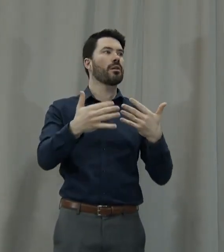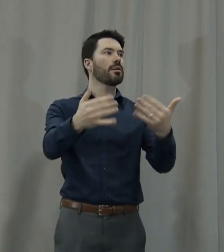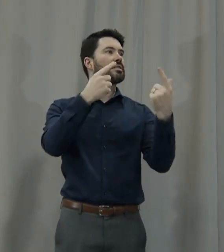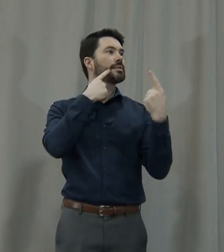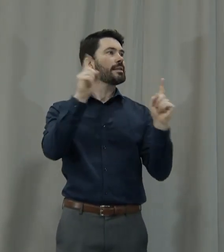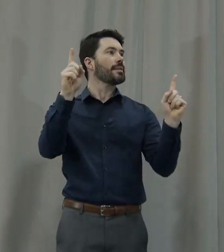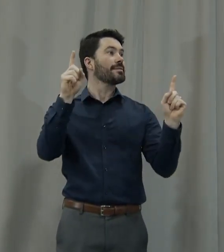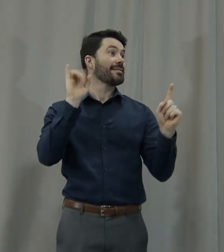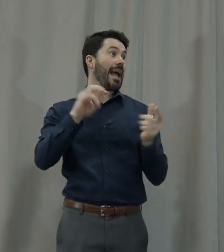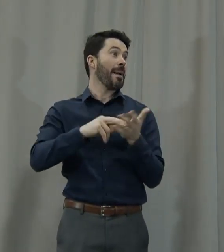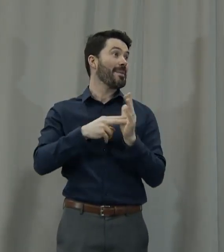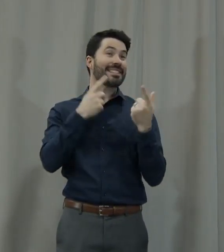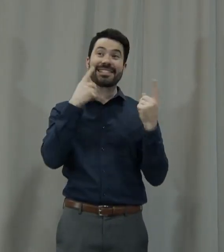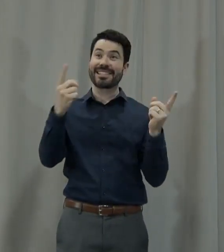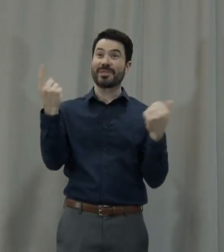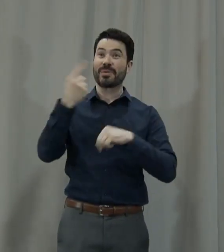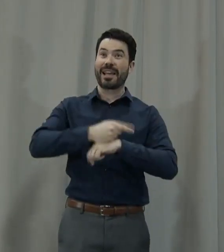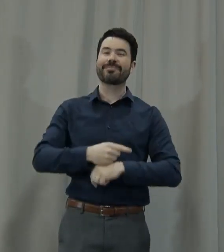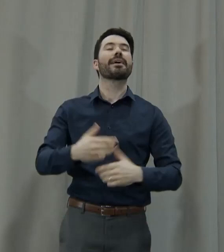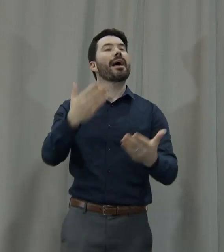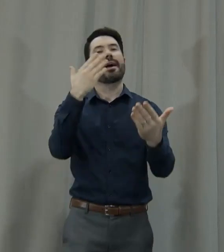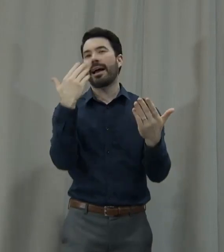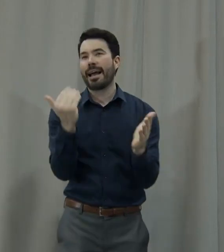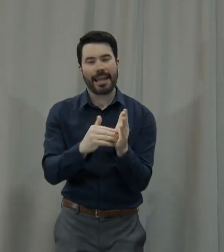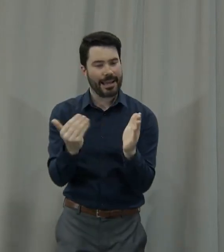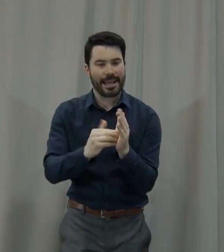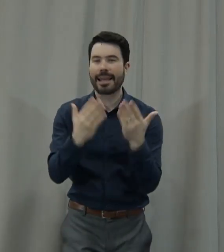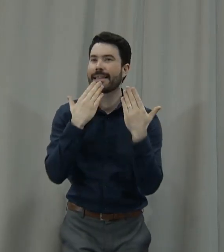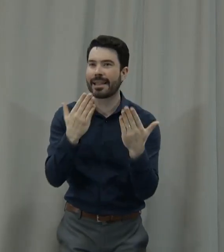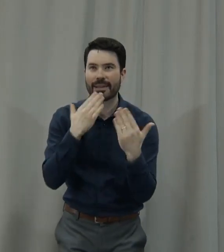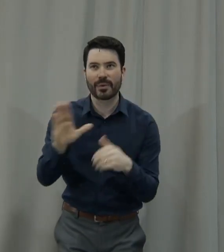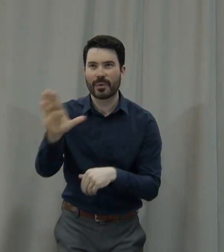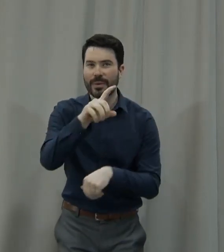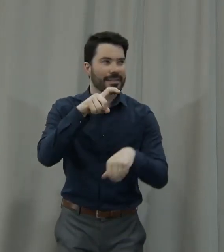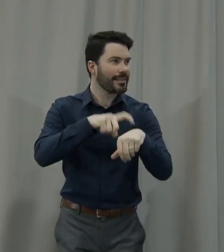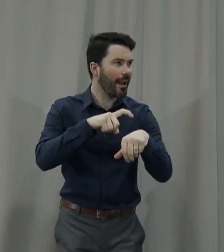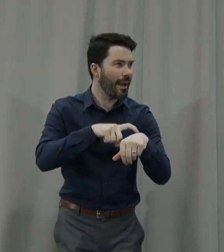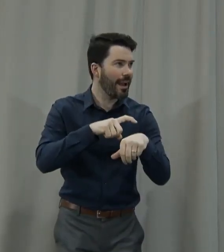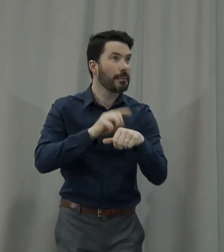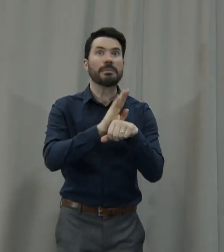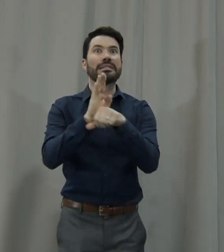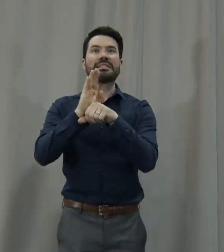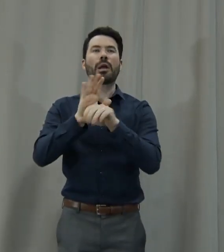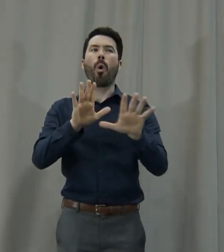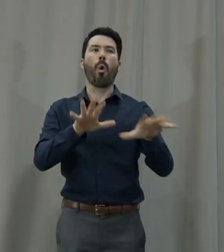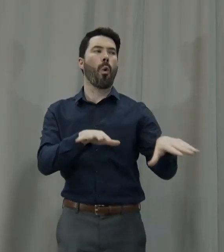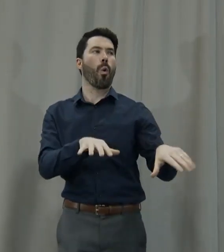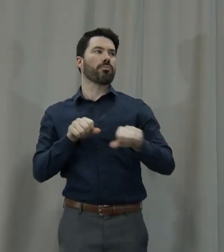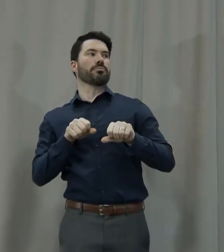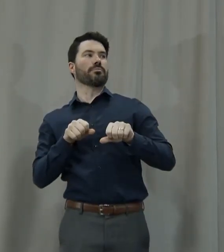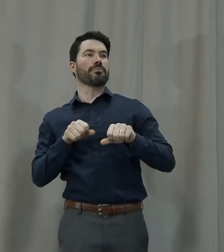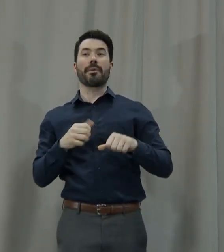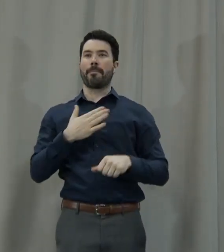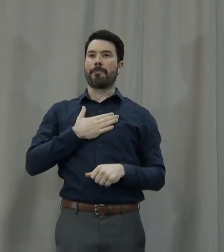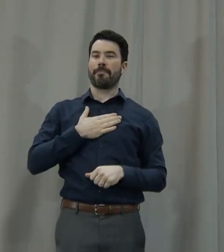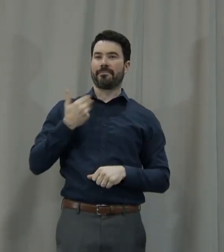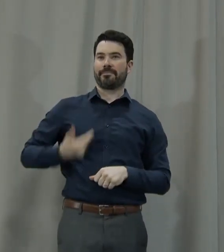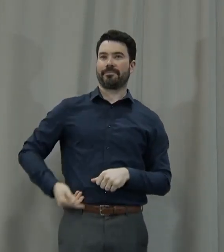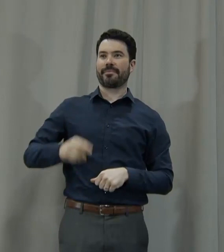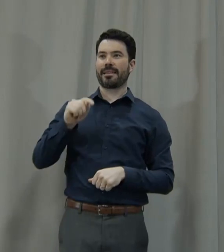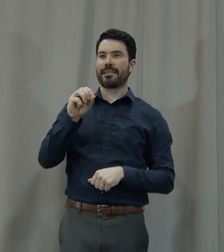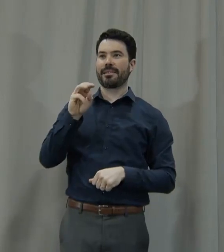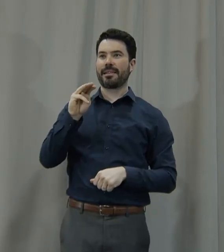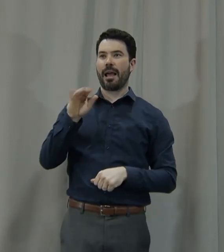day. Again, I want to thank you for taking time out of your busy schedules, for being here. My name's Tommy Stallworth. I am a